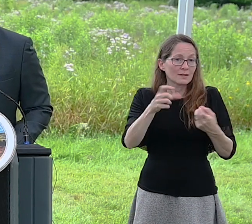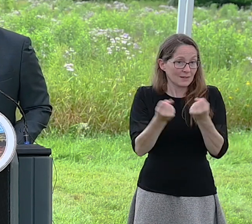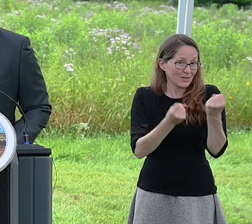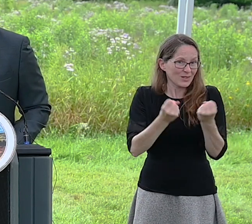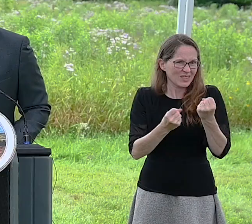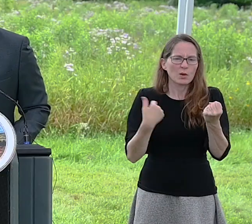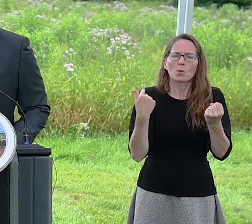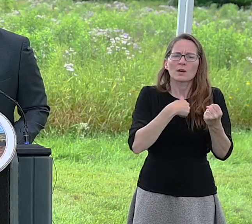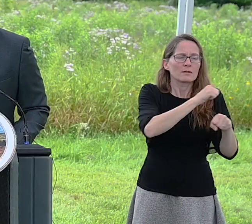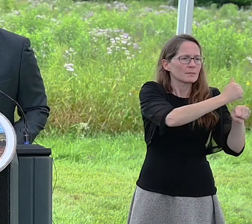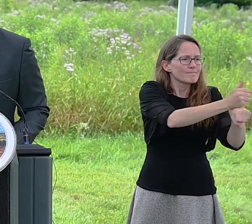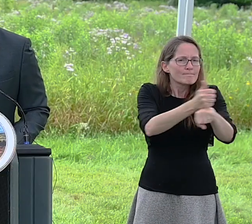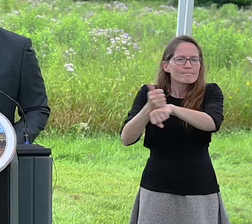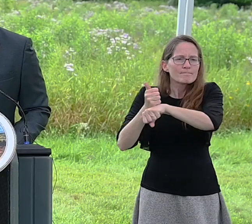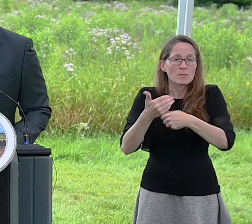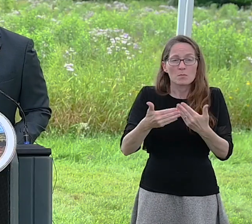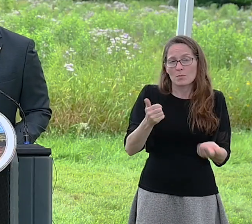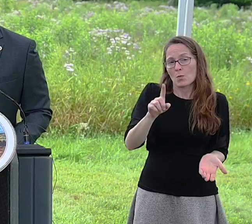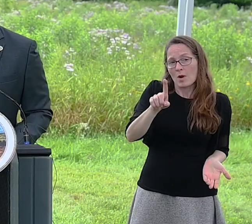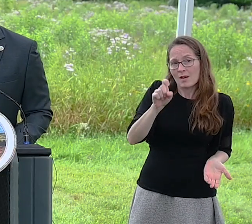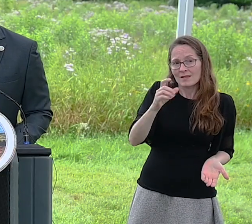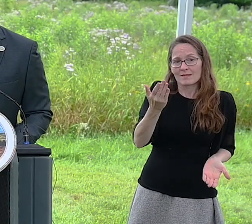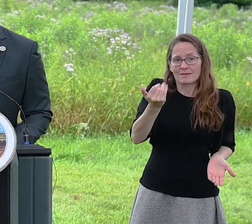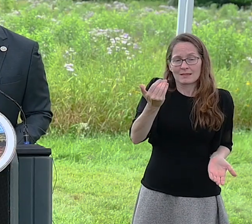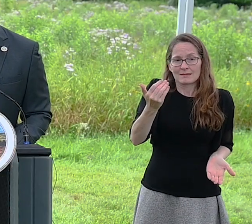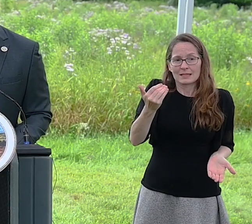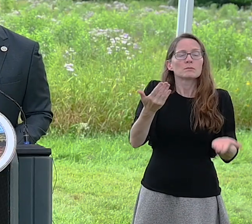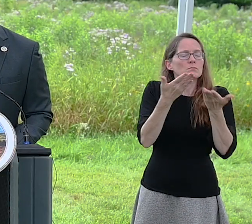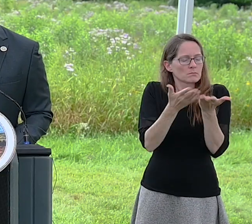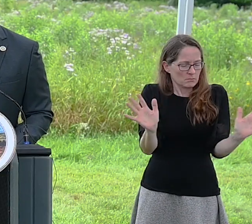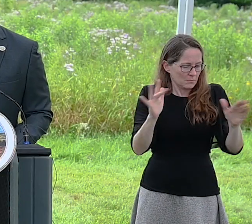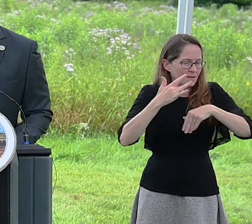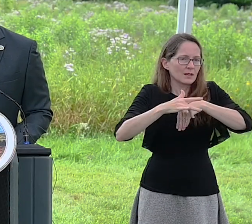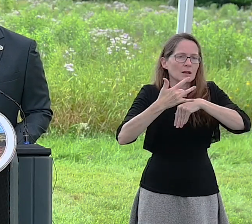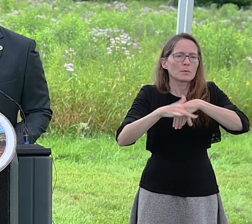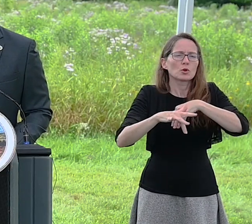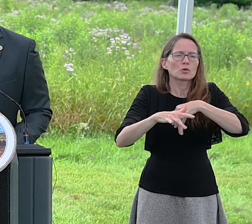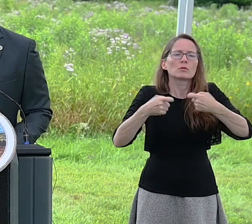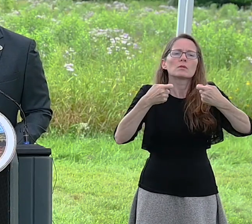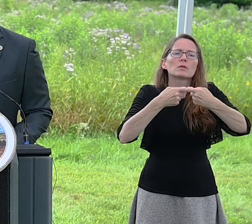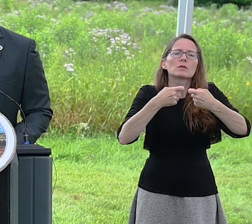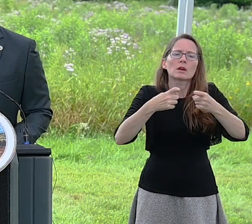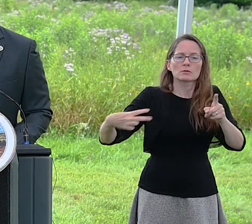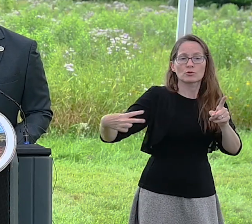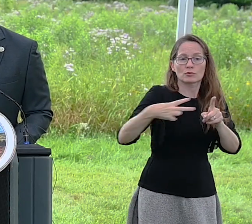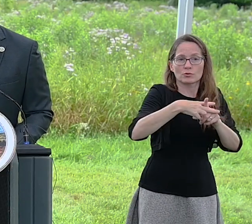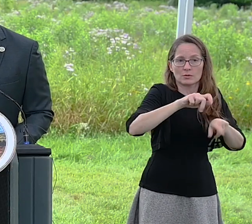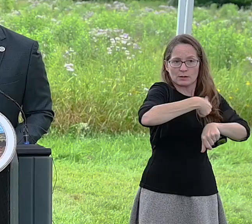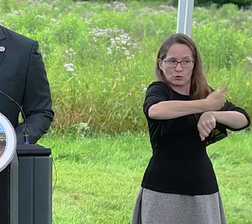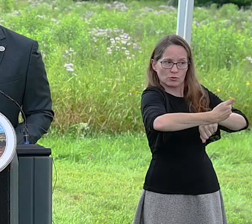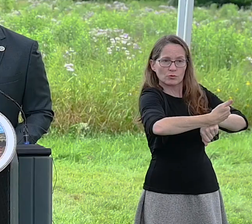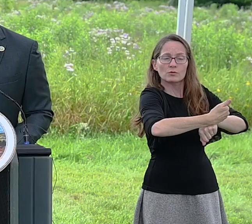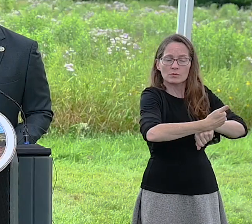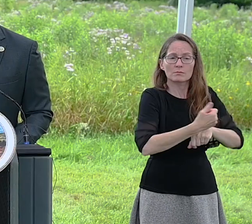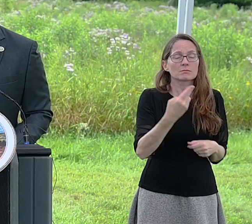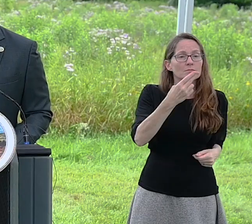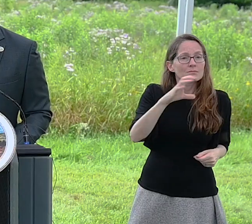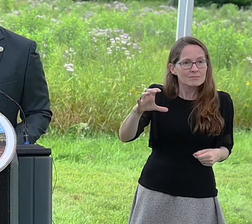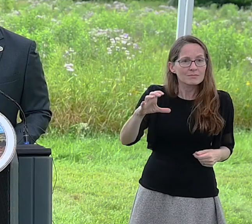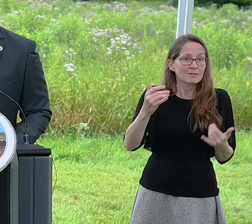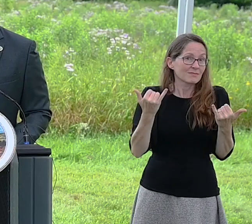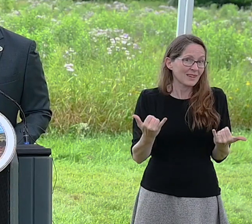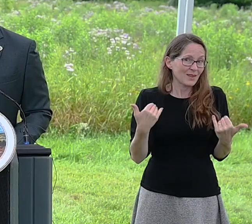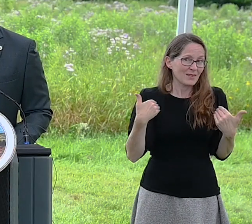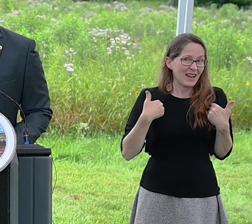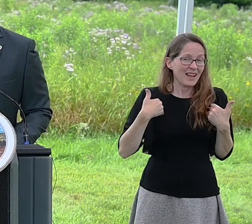almost 115 publicly available EV chargers. Howard County has achieved the second